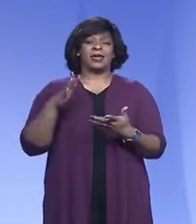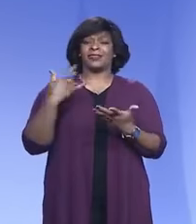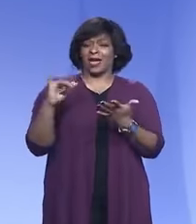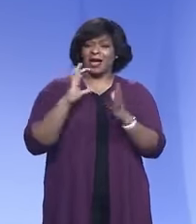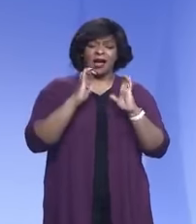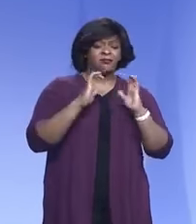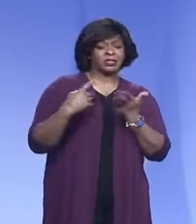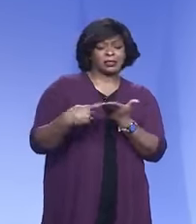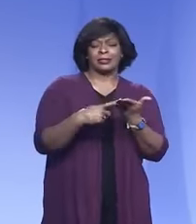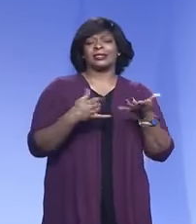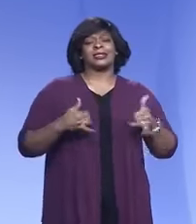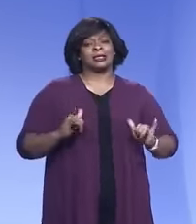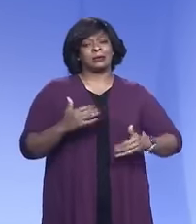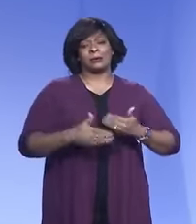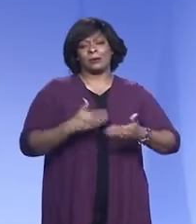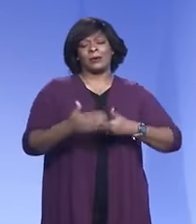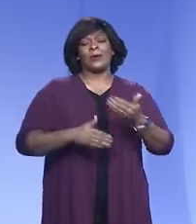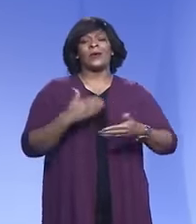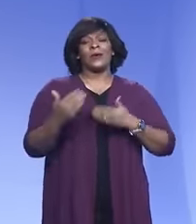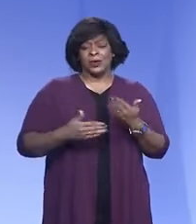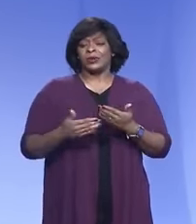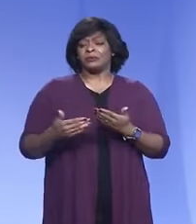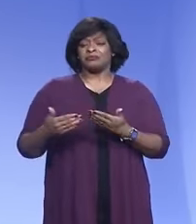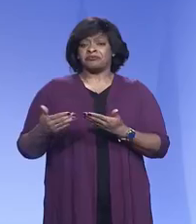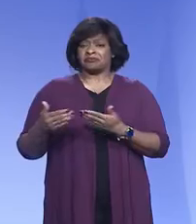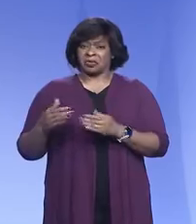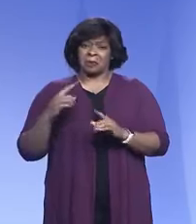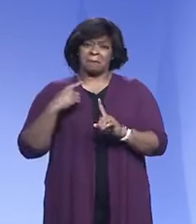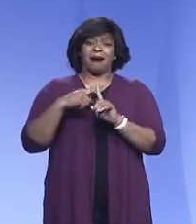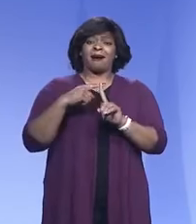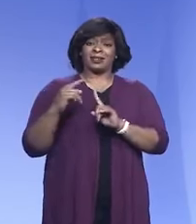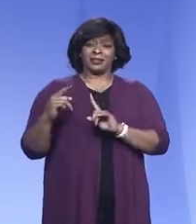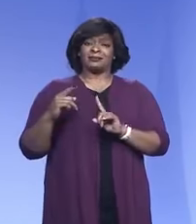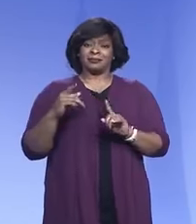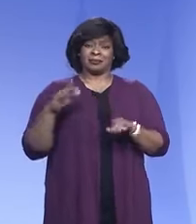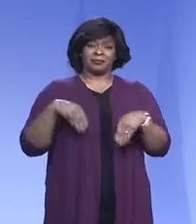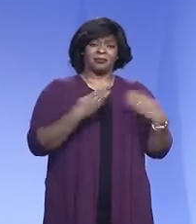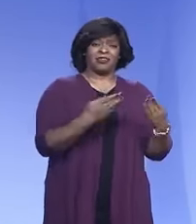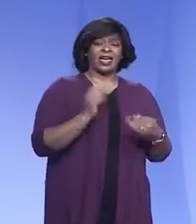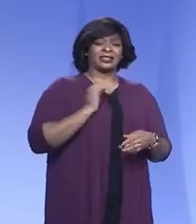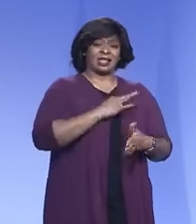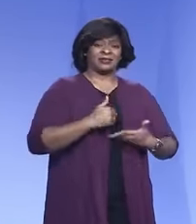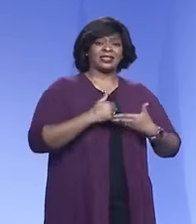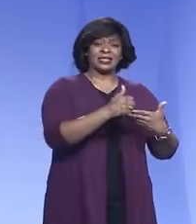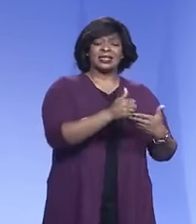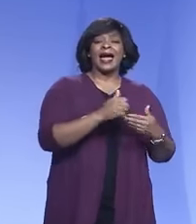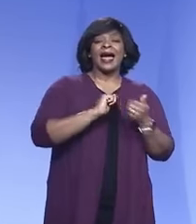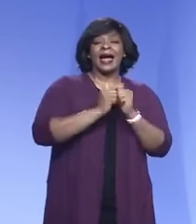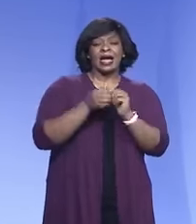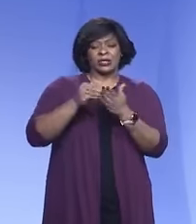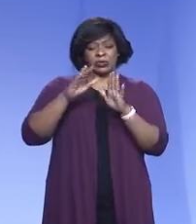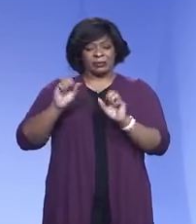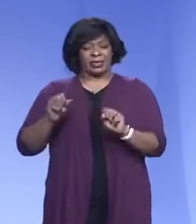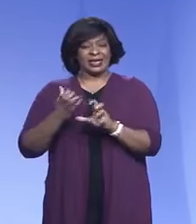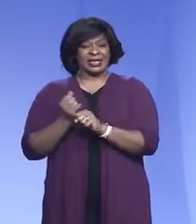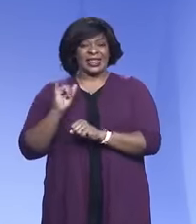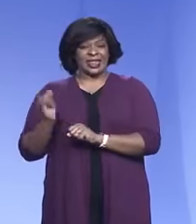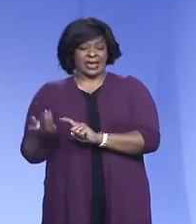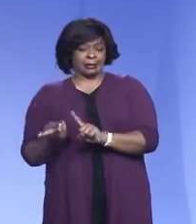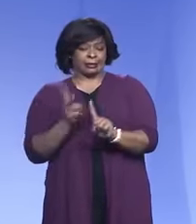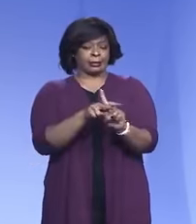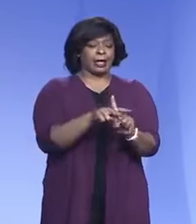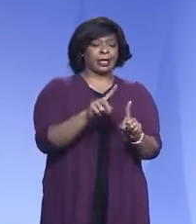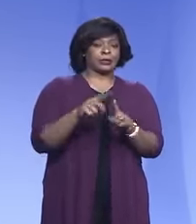conversations are yielding fruit. The question is, how do students potentially get assigned